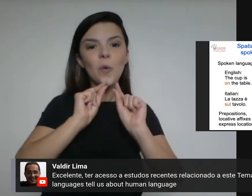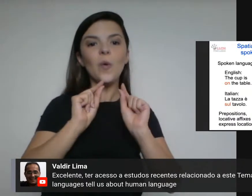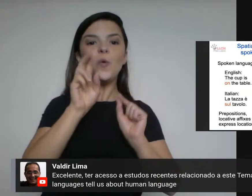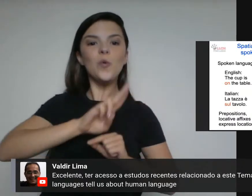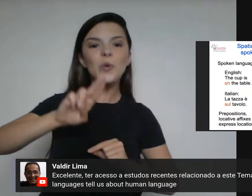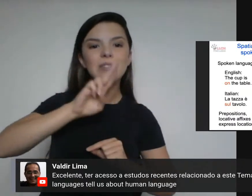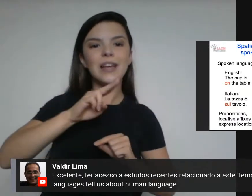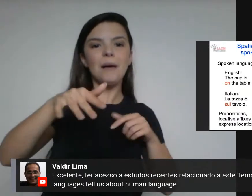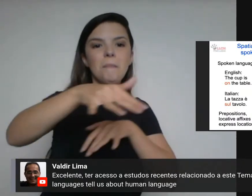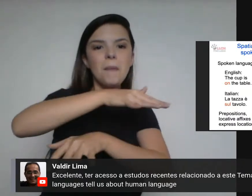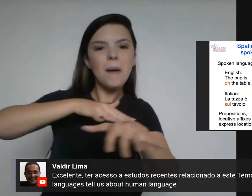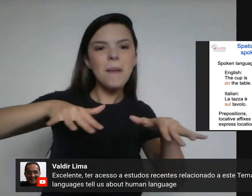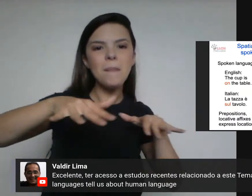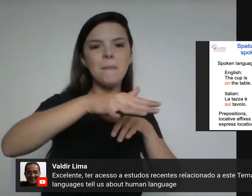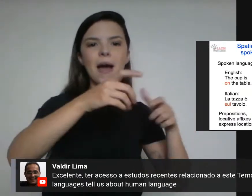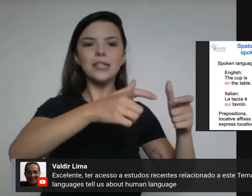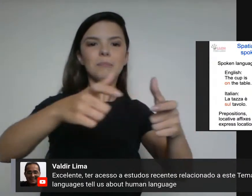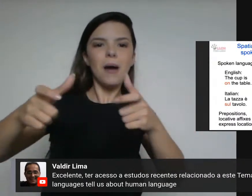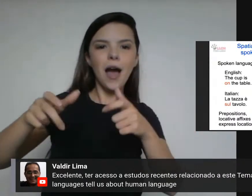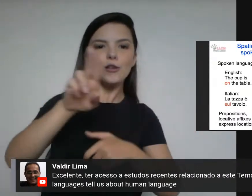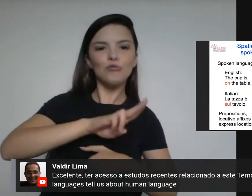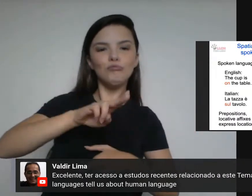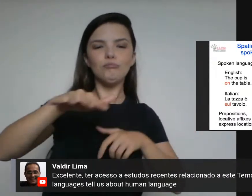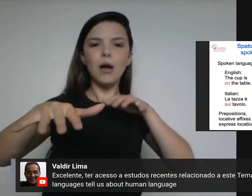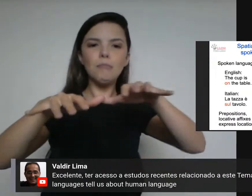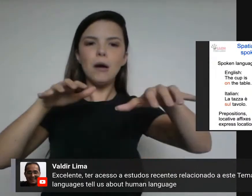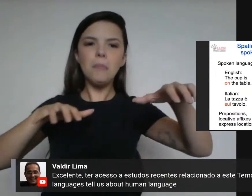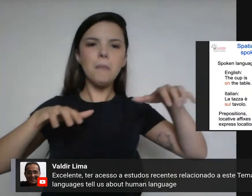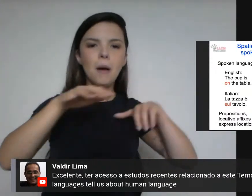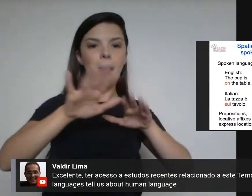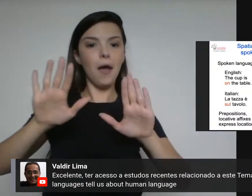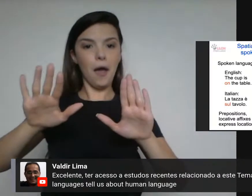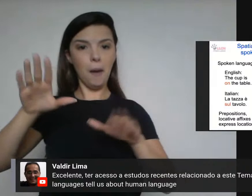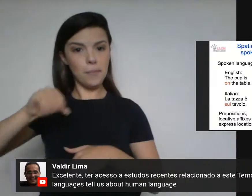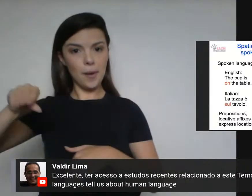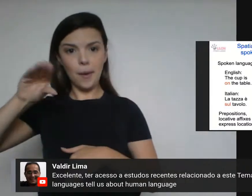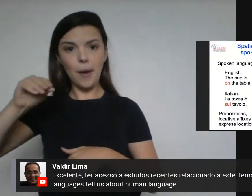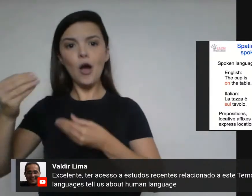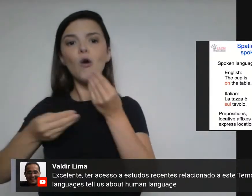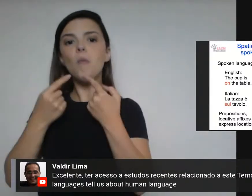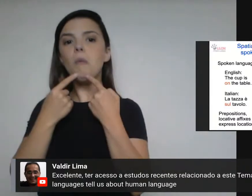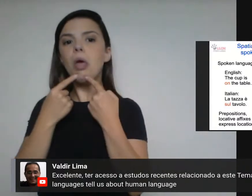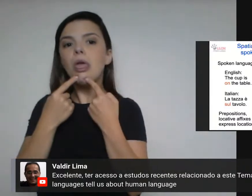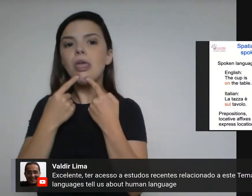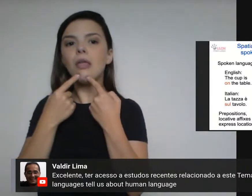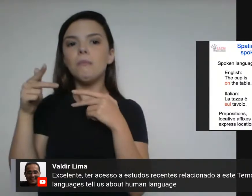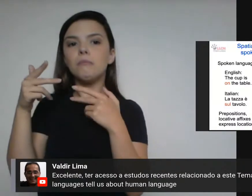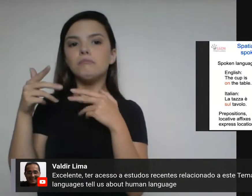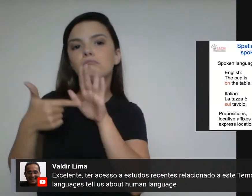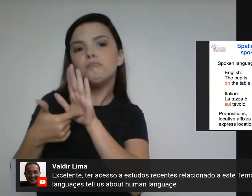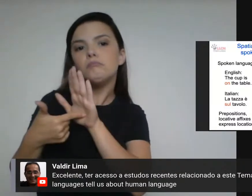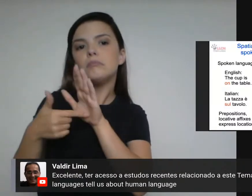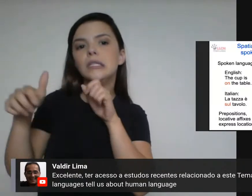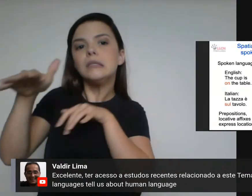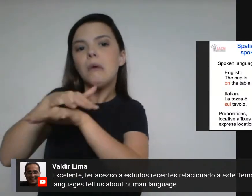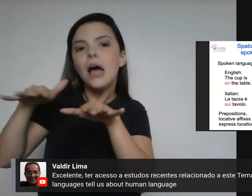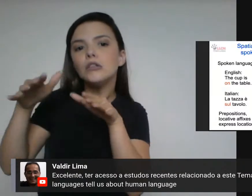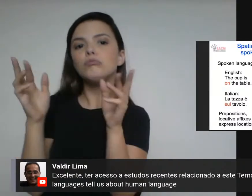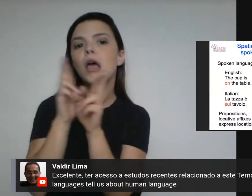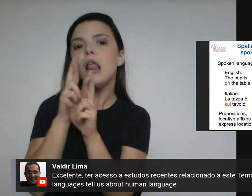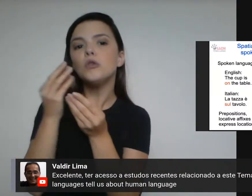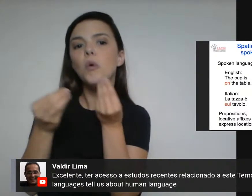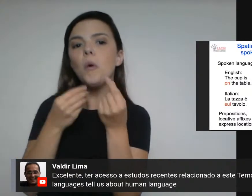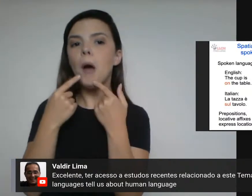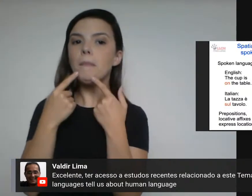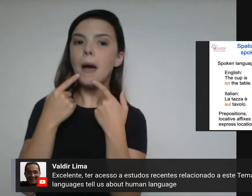and the lips cannot really be directed simultaneously with an expression to indicate a spatial relationship. They can't be